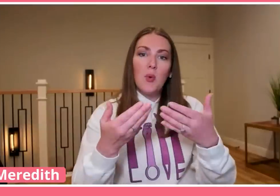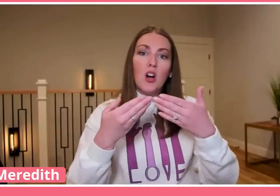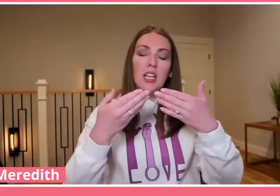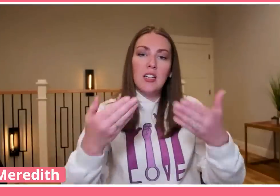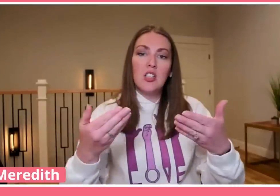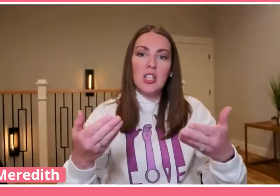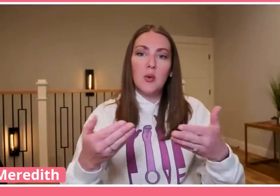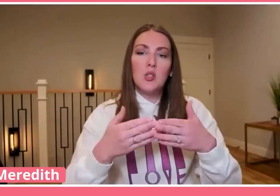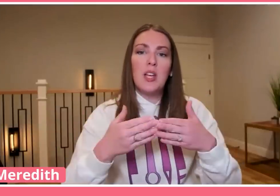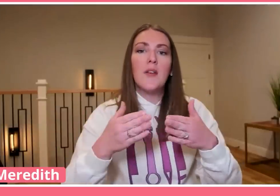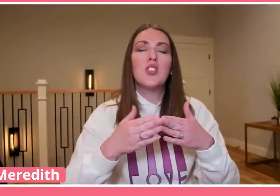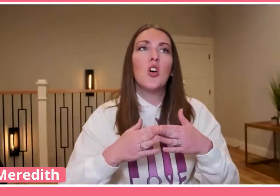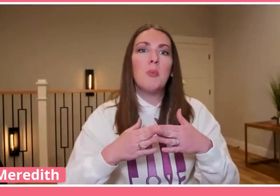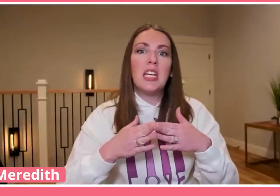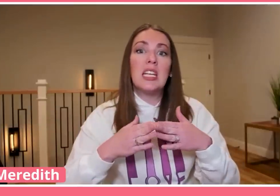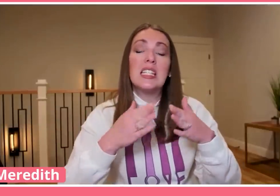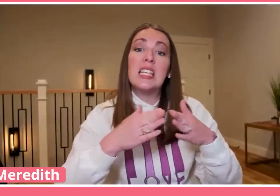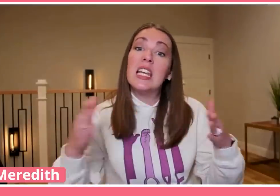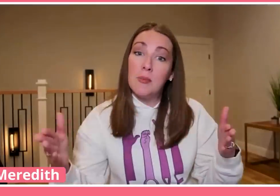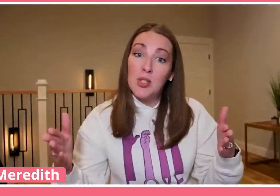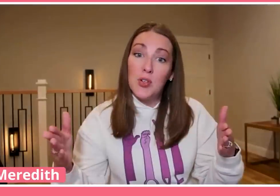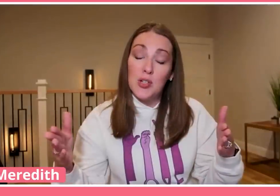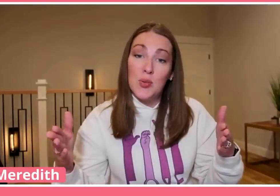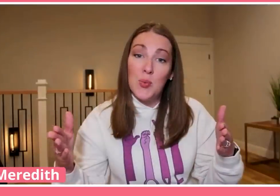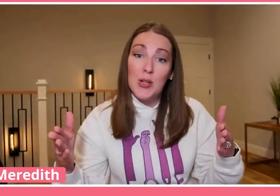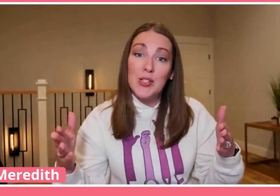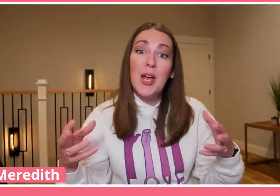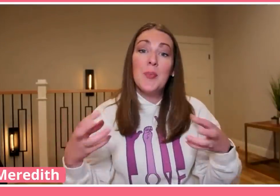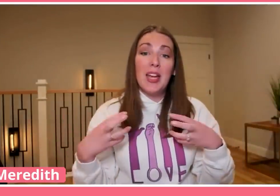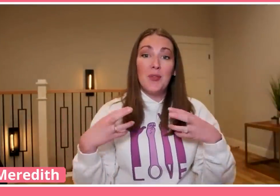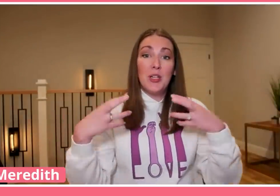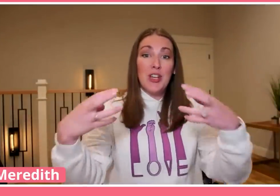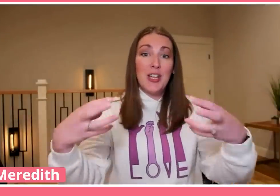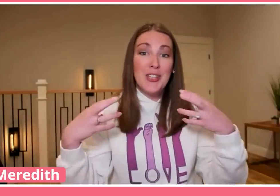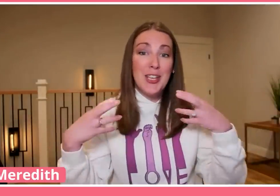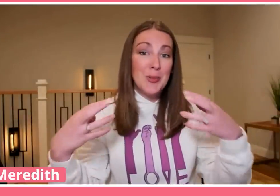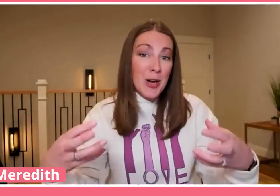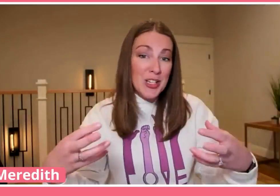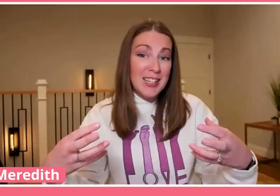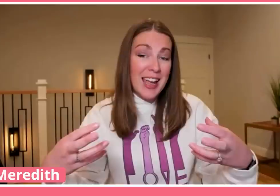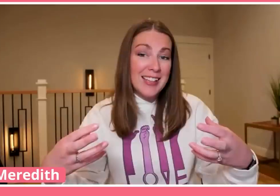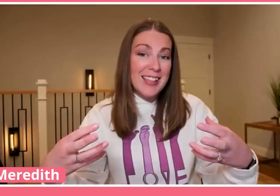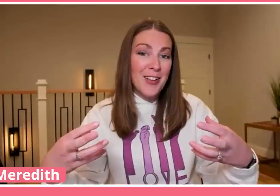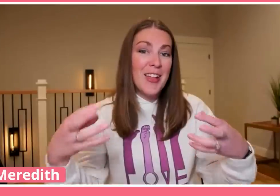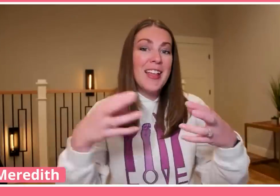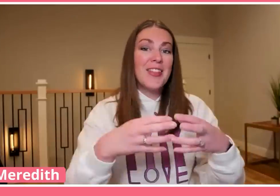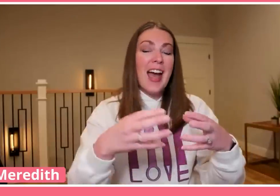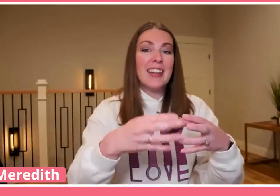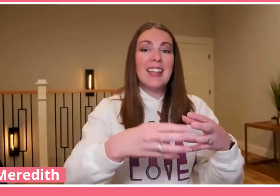our English language, we have so many synonyms for certain words. But if we change the expression in ASL, that can